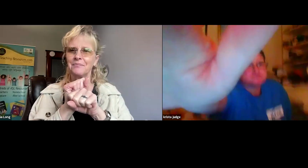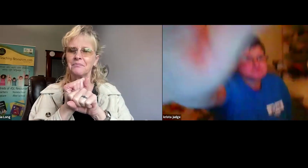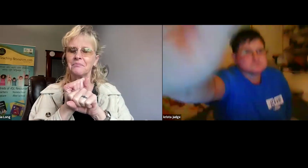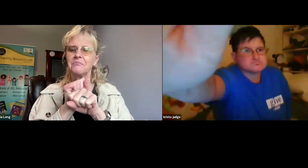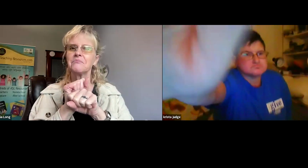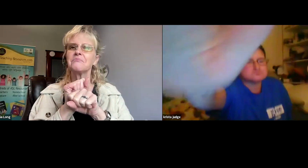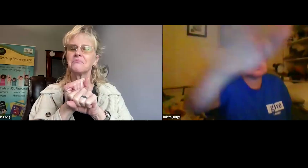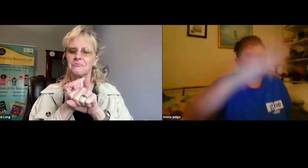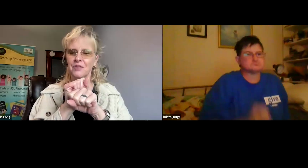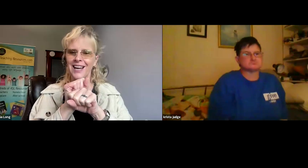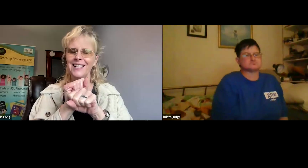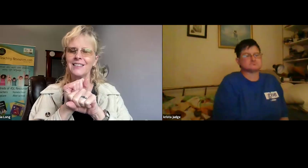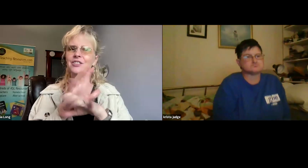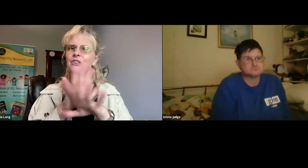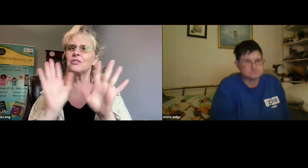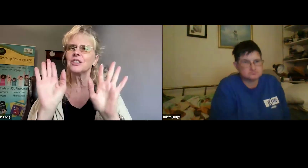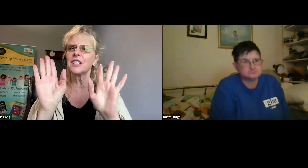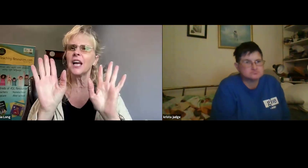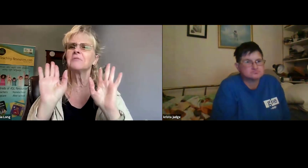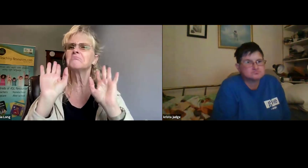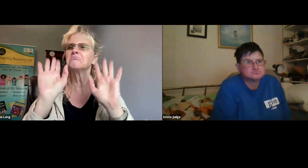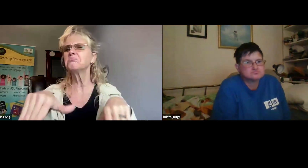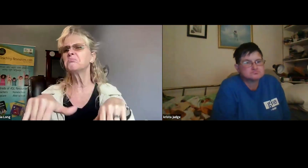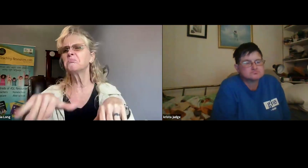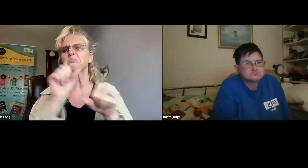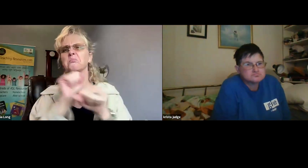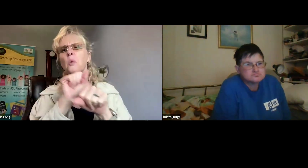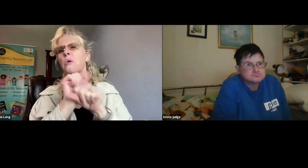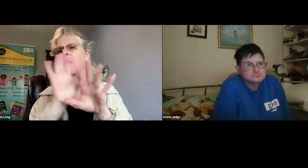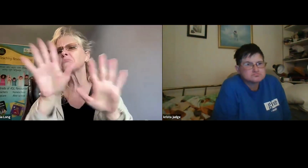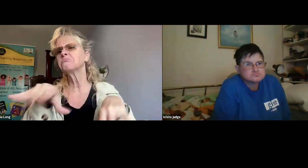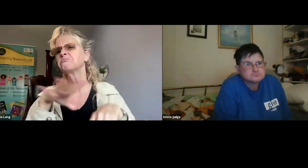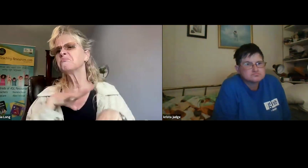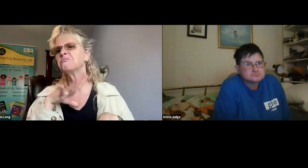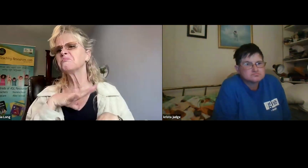day, right? So you just say,